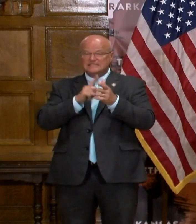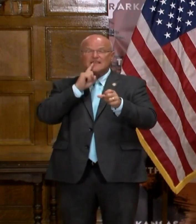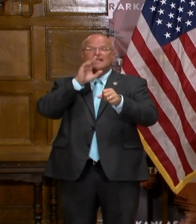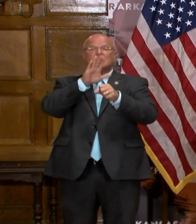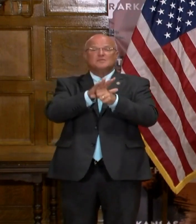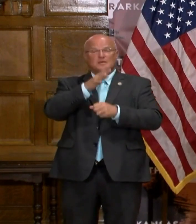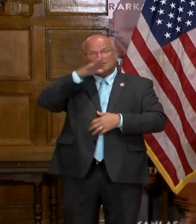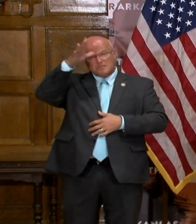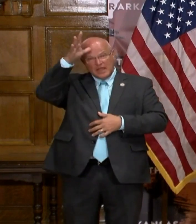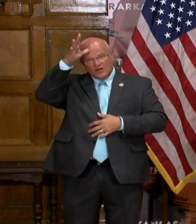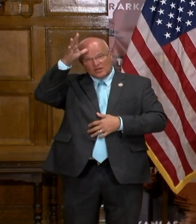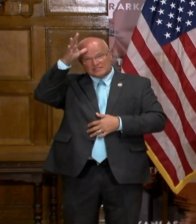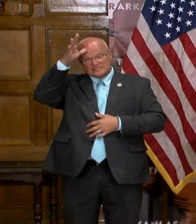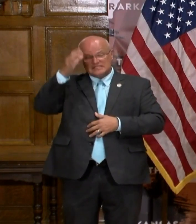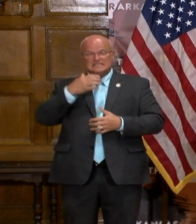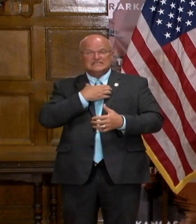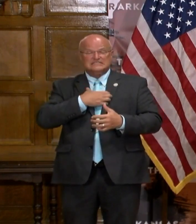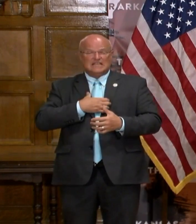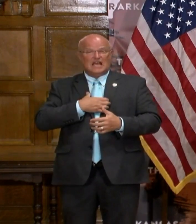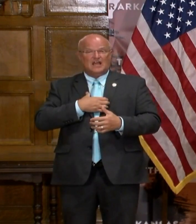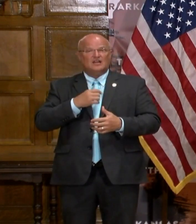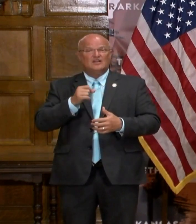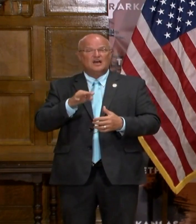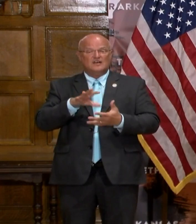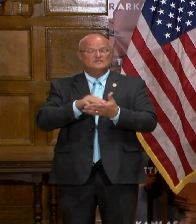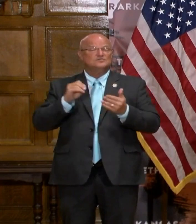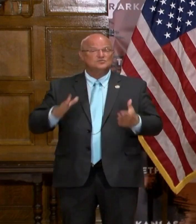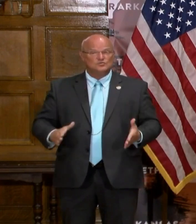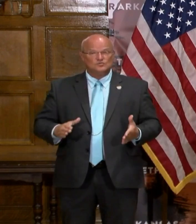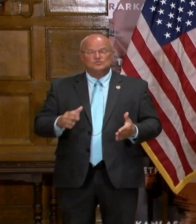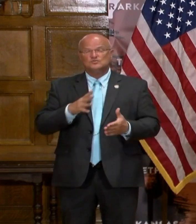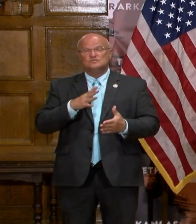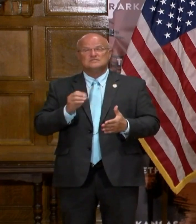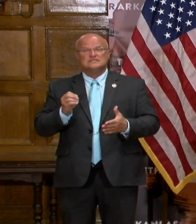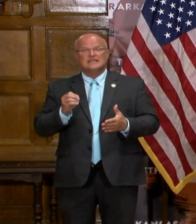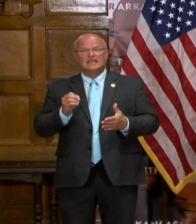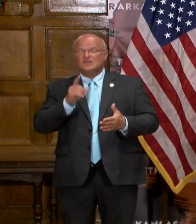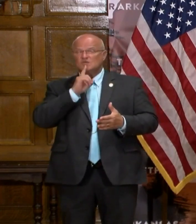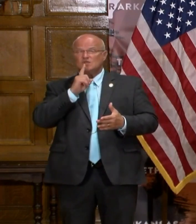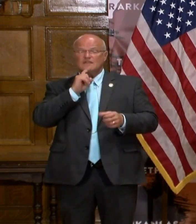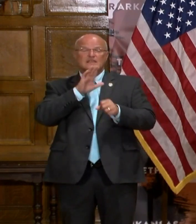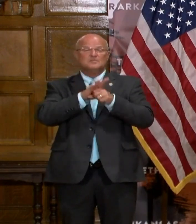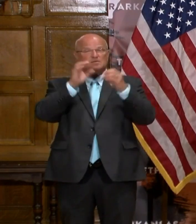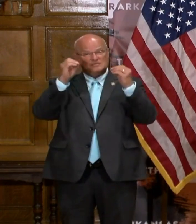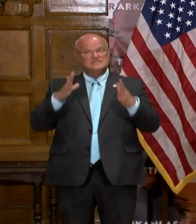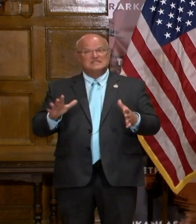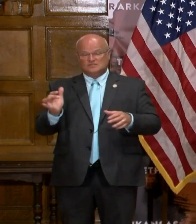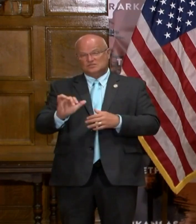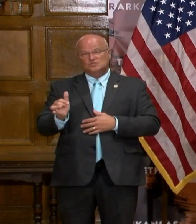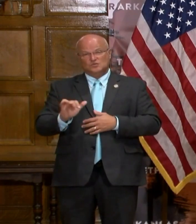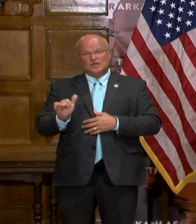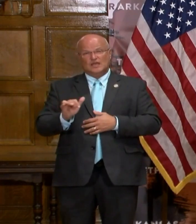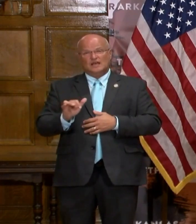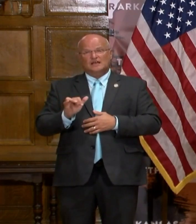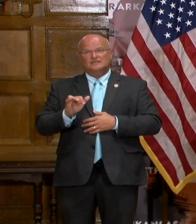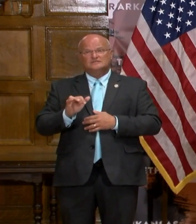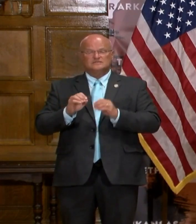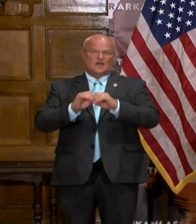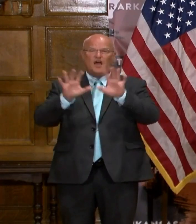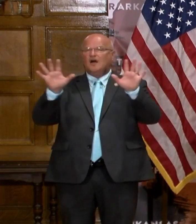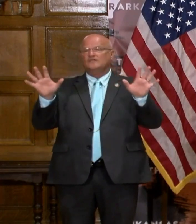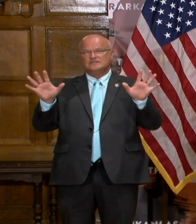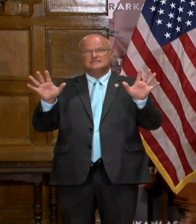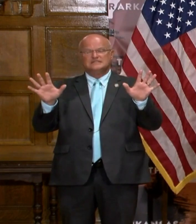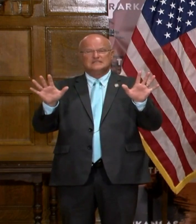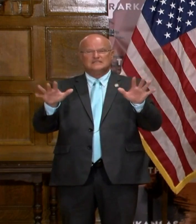the commitment of parents, the desire of students, and really the commitment of teachers as well. And there's